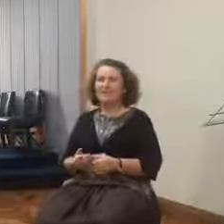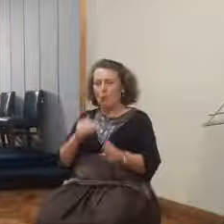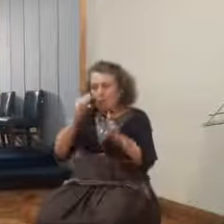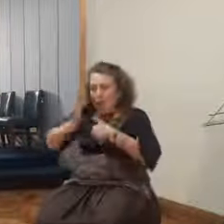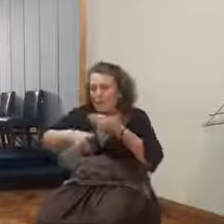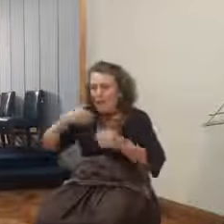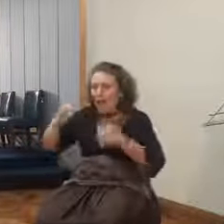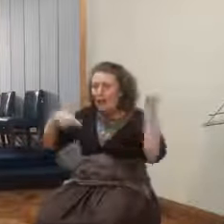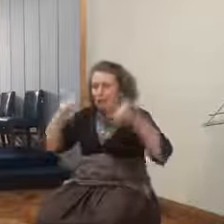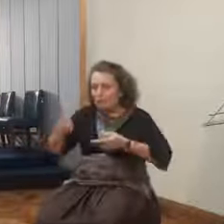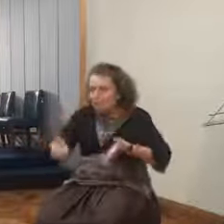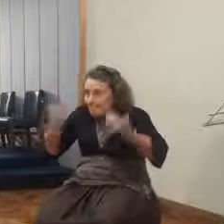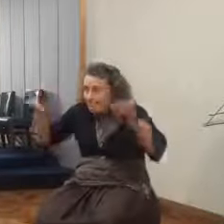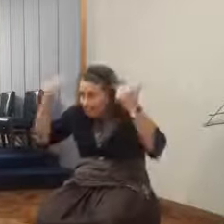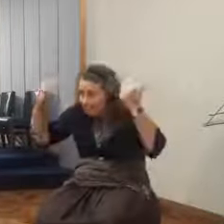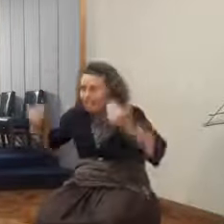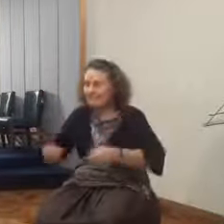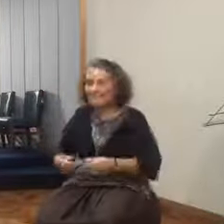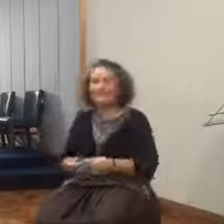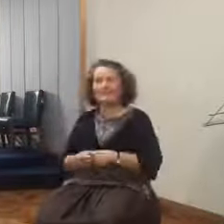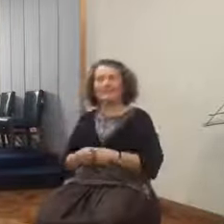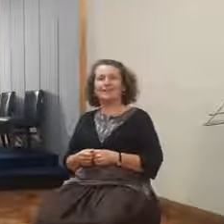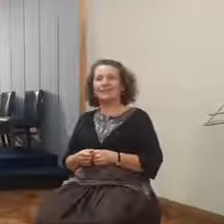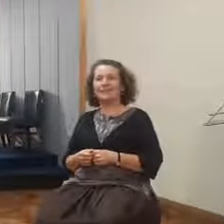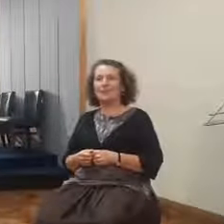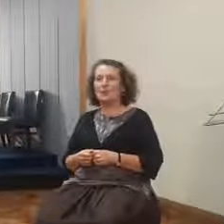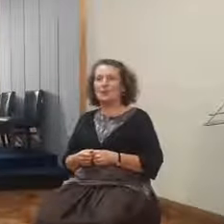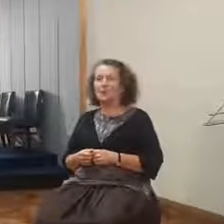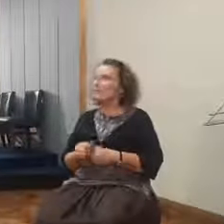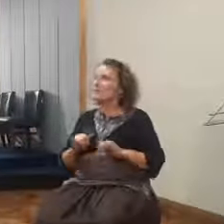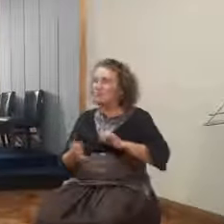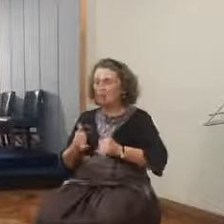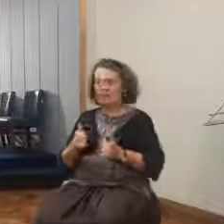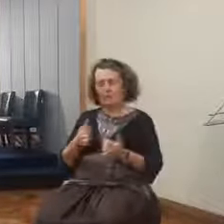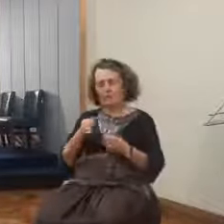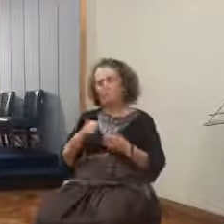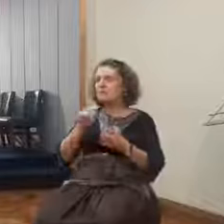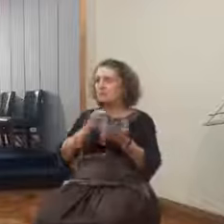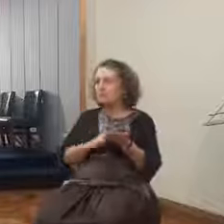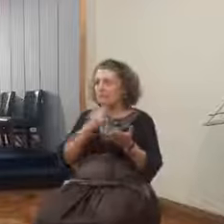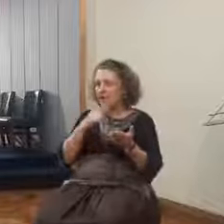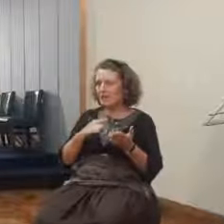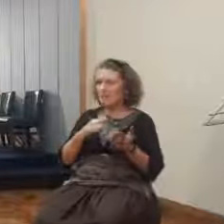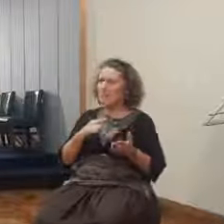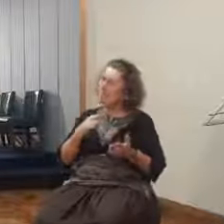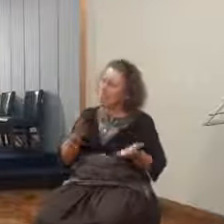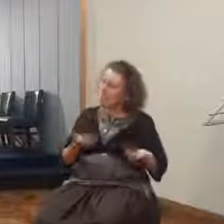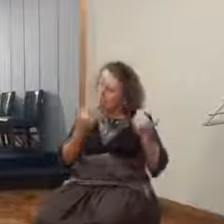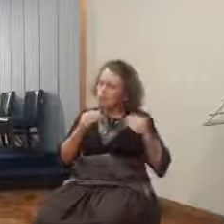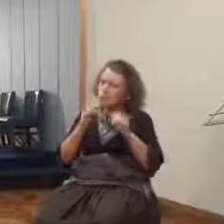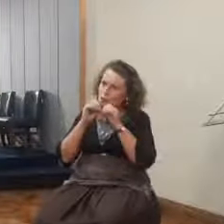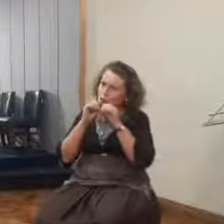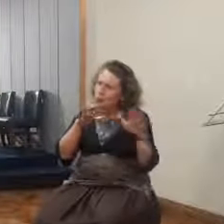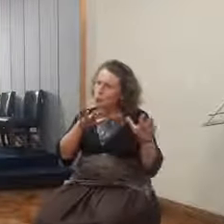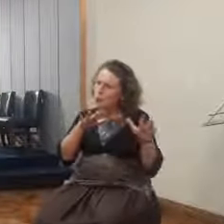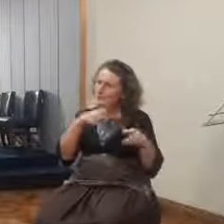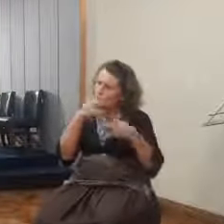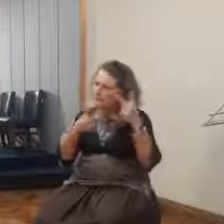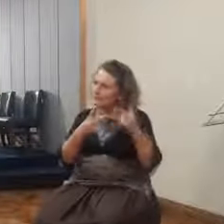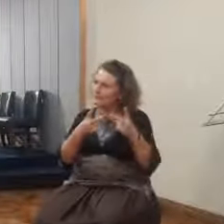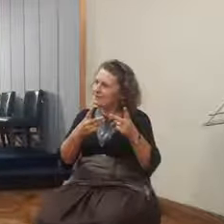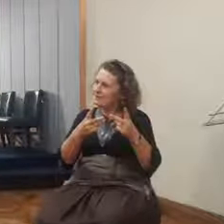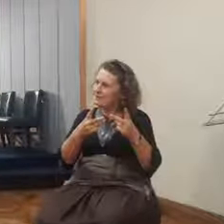accompaniment. Your New King James will say, with a shout of joy, and relates it to the singing, rather than to the music. But here it